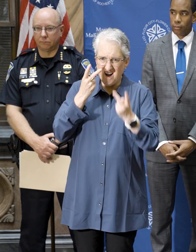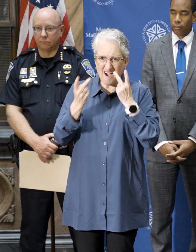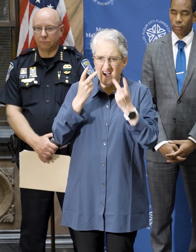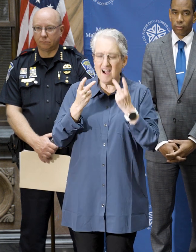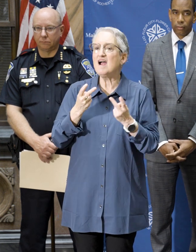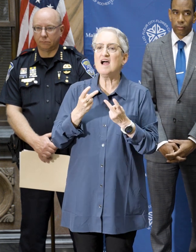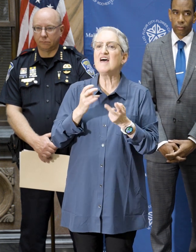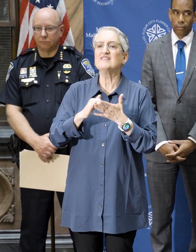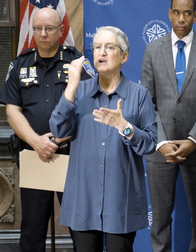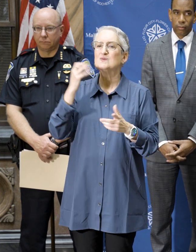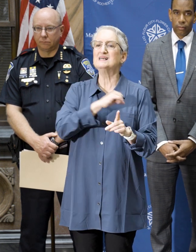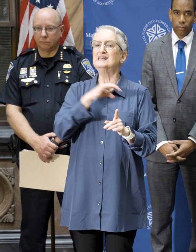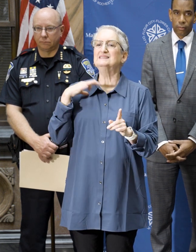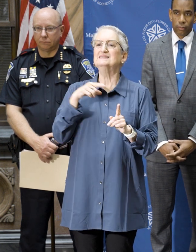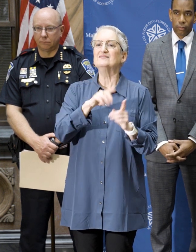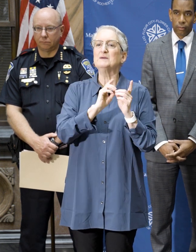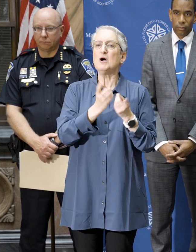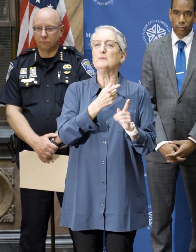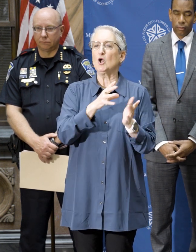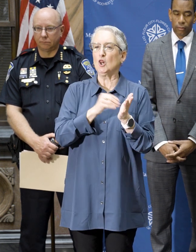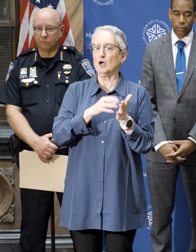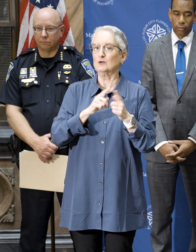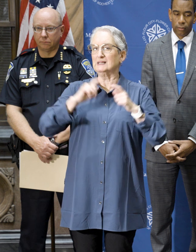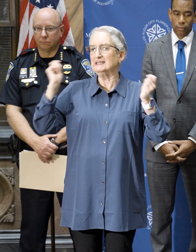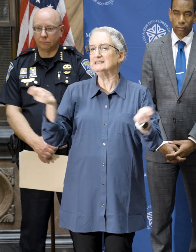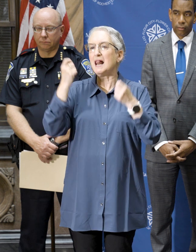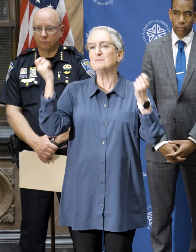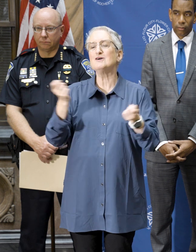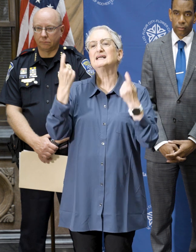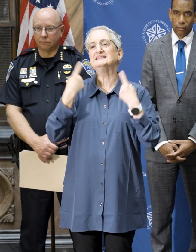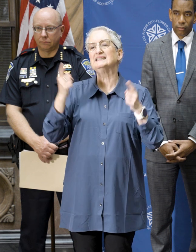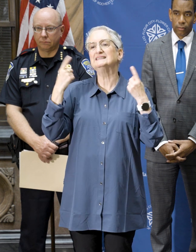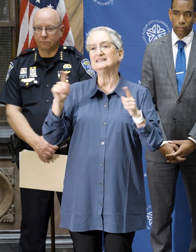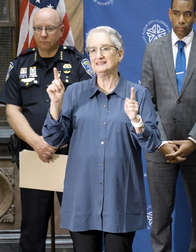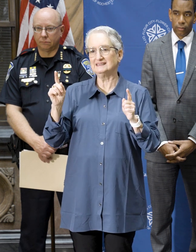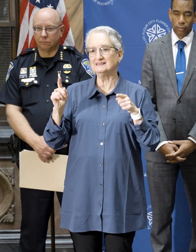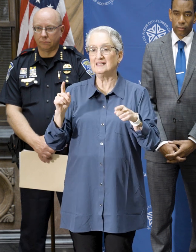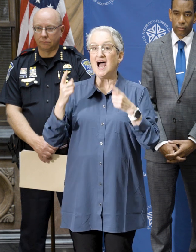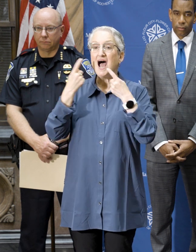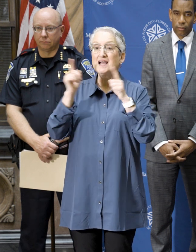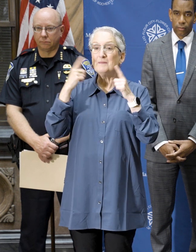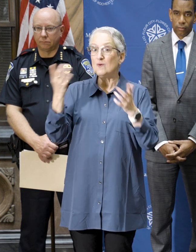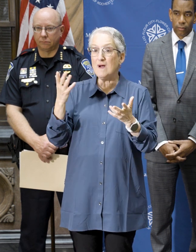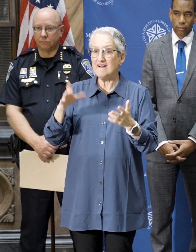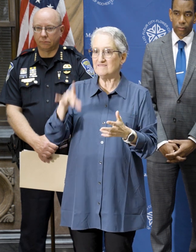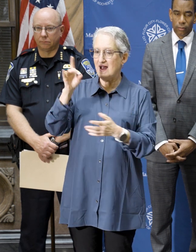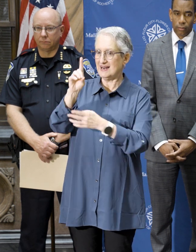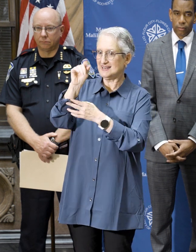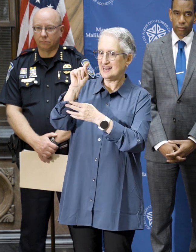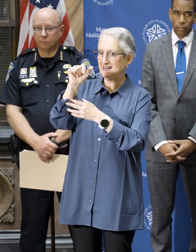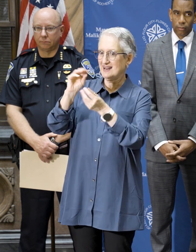successes whenever and wherever we find them. Those successes can be found in the raw data of children who seek out mental